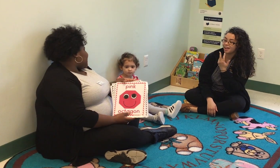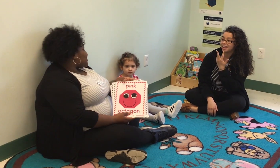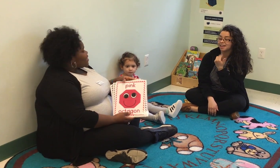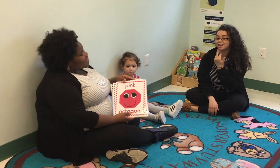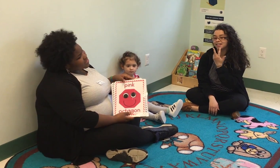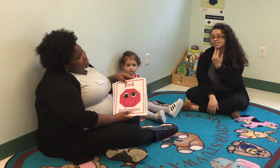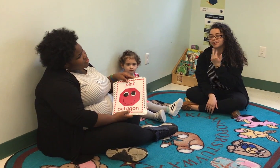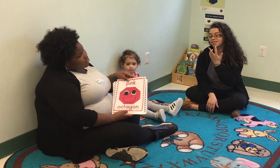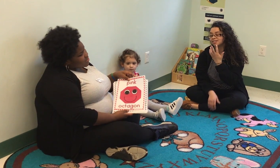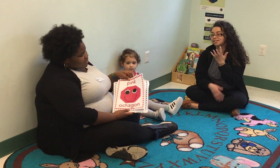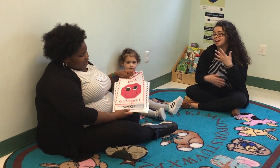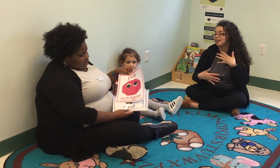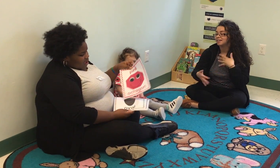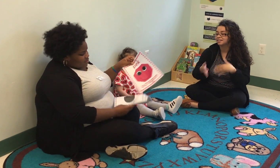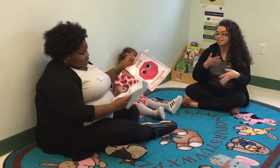pink is rosa,